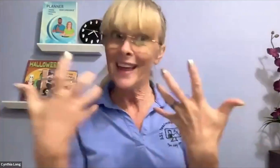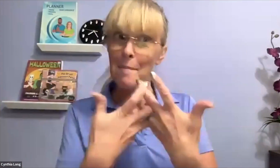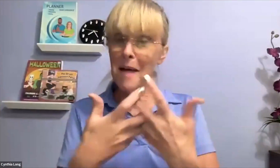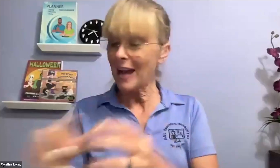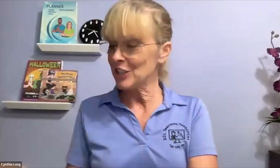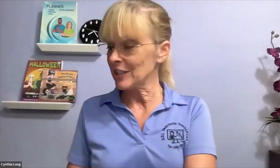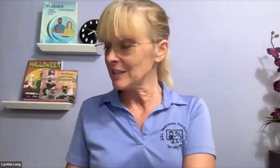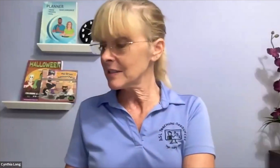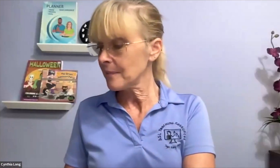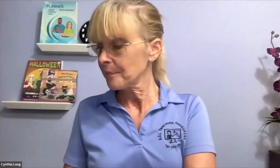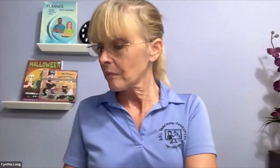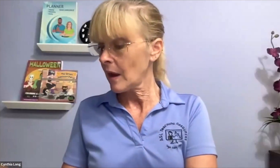that matches